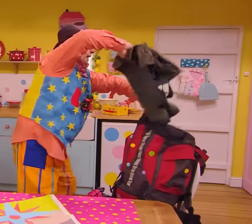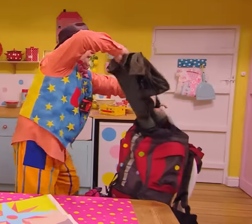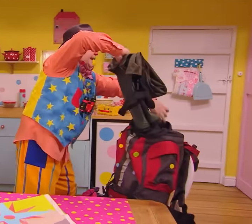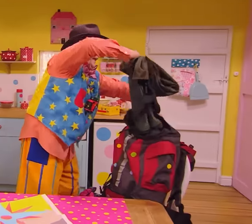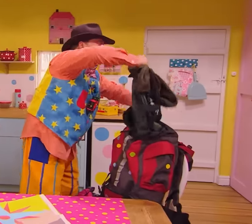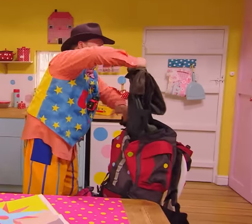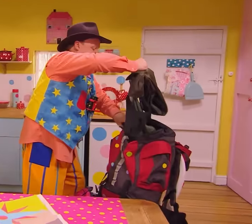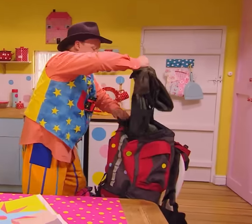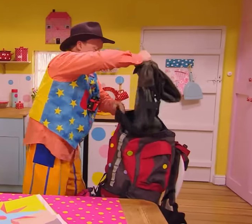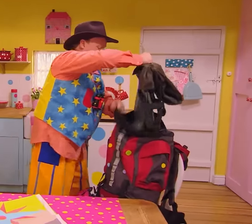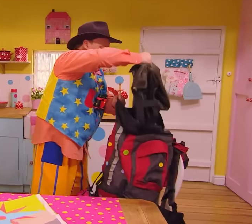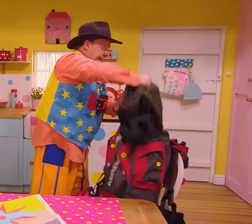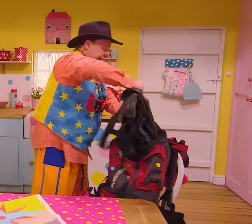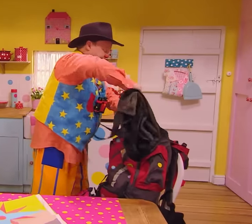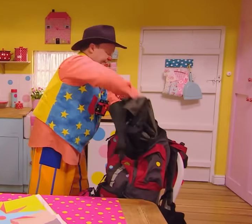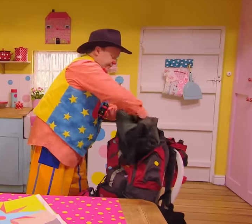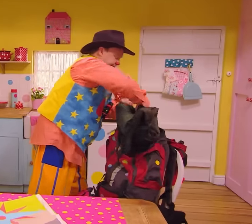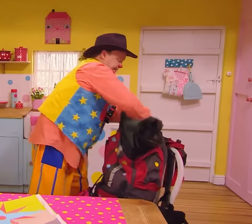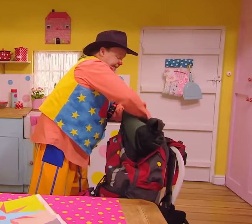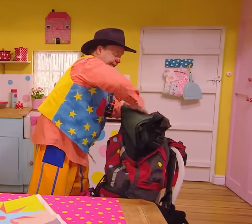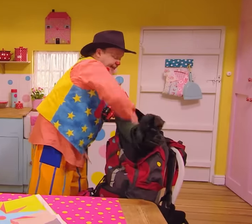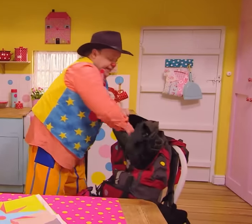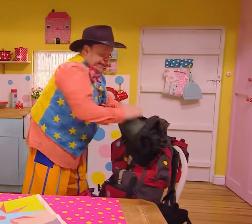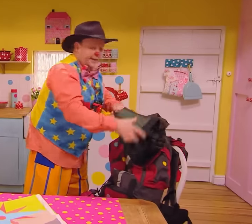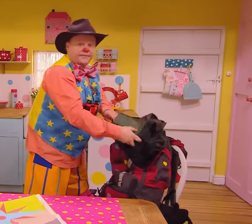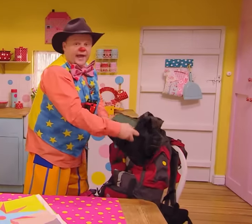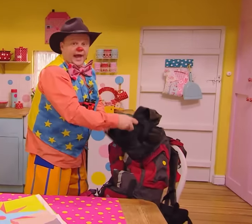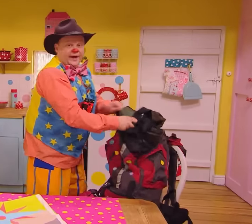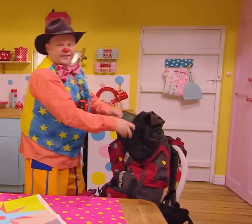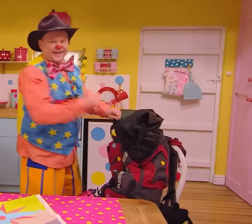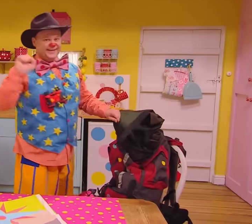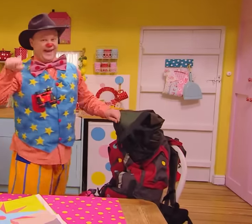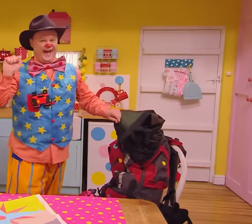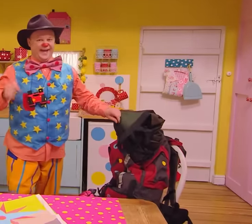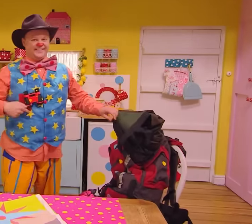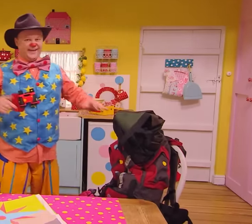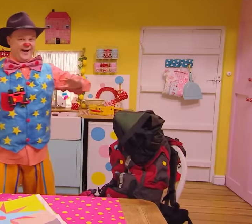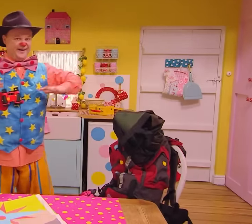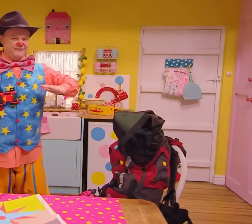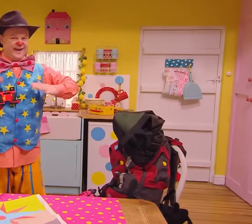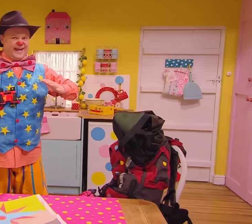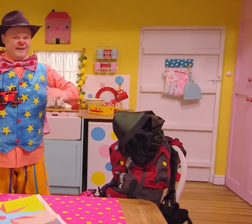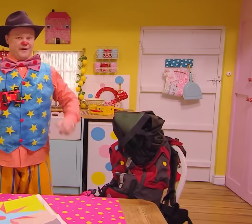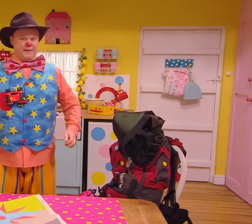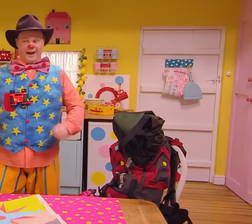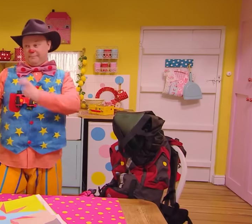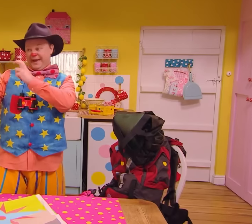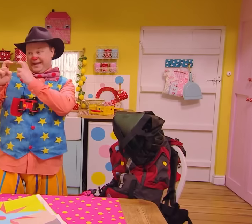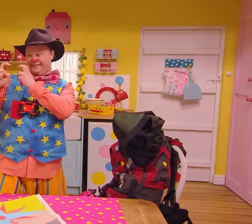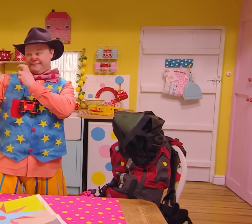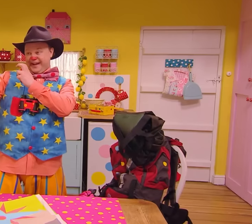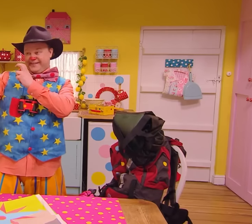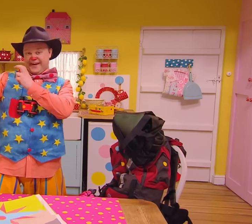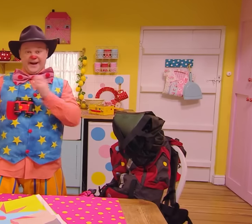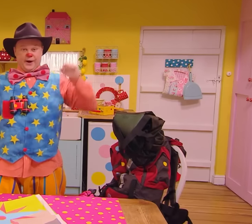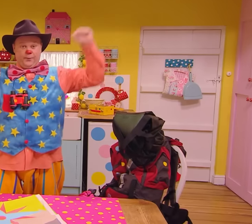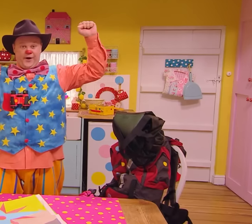Are you ready to go on your big adventure, Mr. Tumble? Yes, I'm ready for my big adventure.